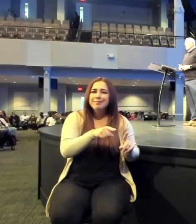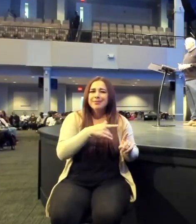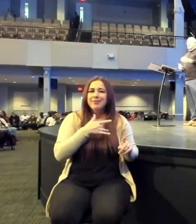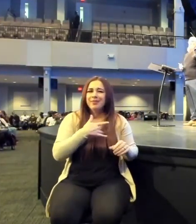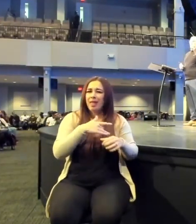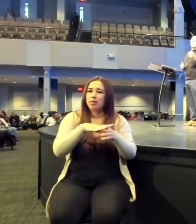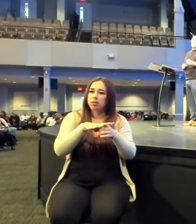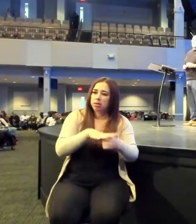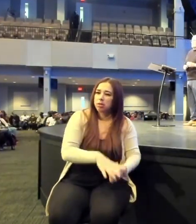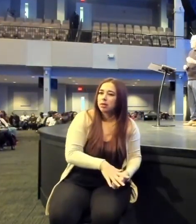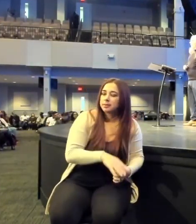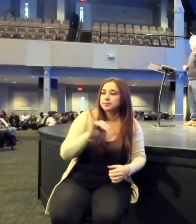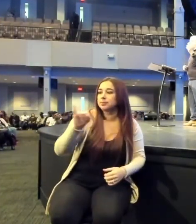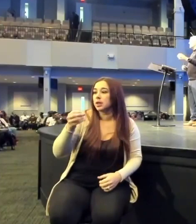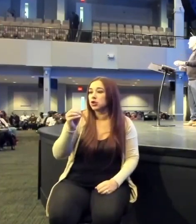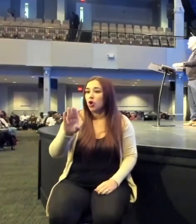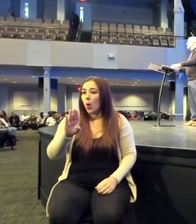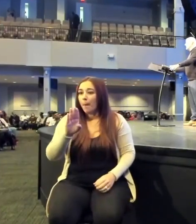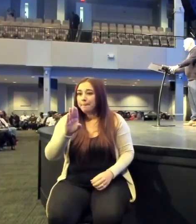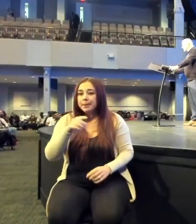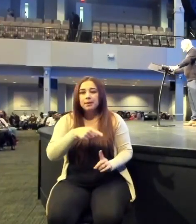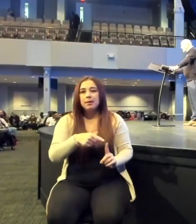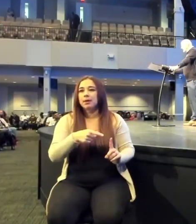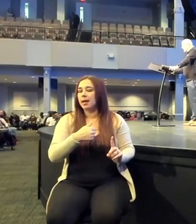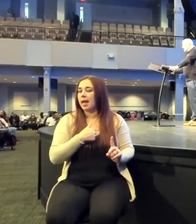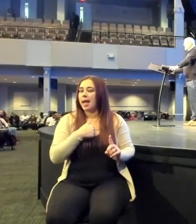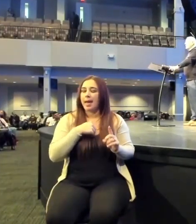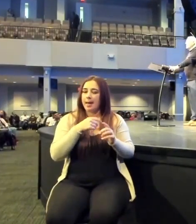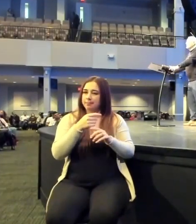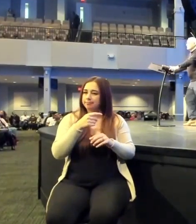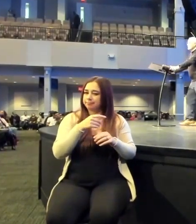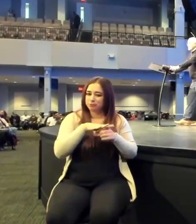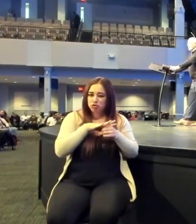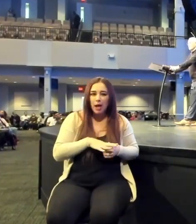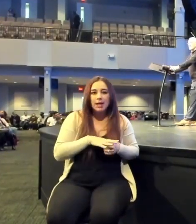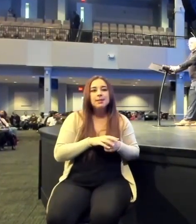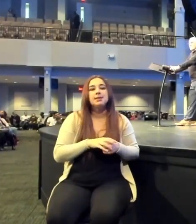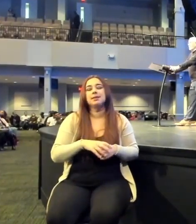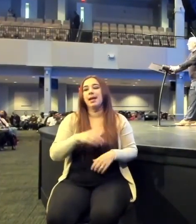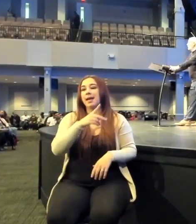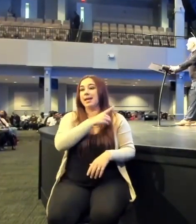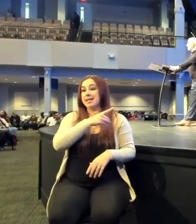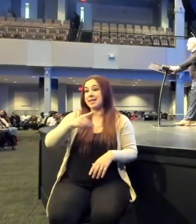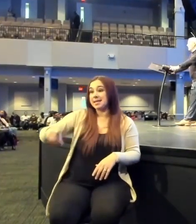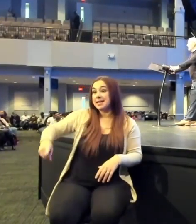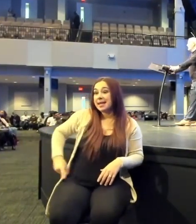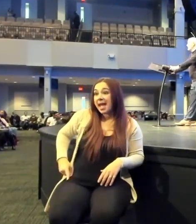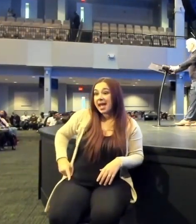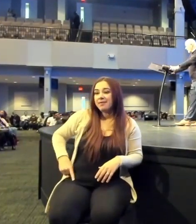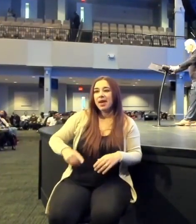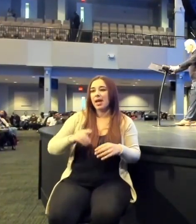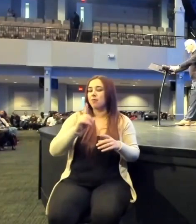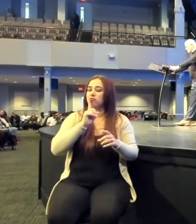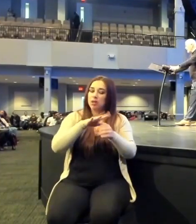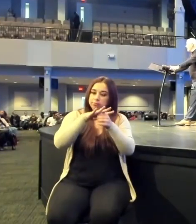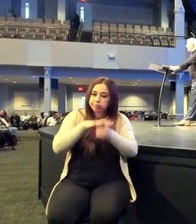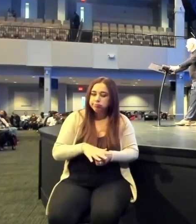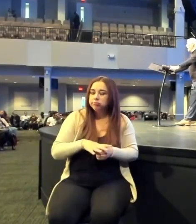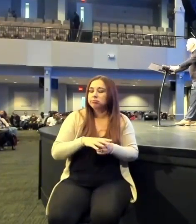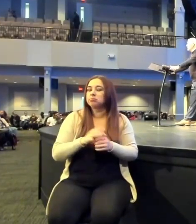times. We could talk about Job. Job had moments of distress. And David, the king of Israel, had moments when he was greatly distressed.